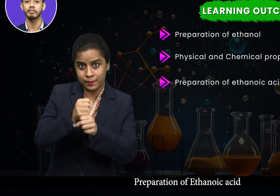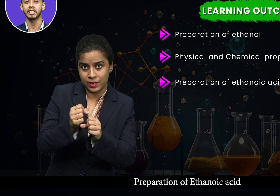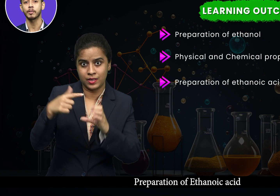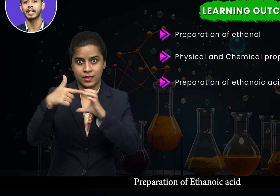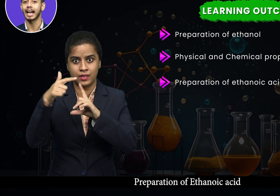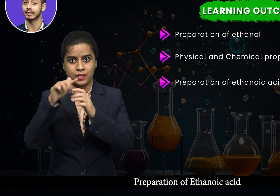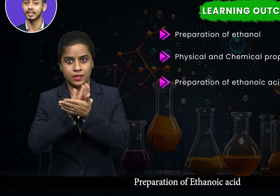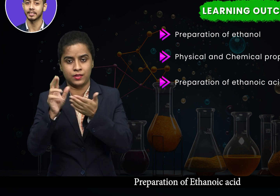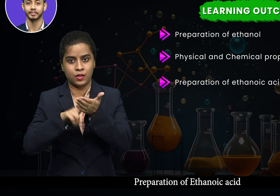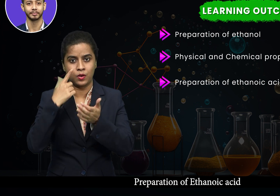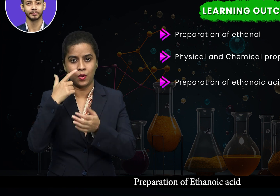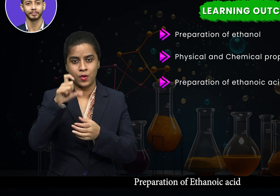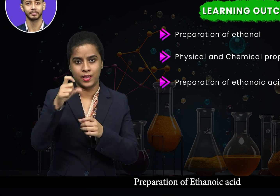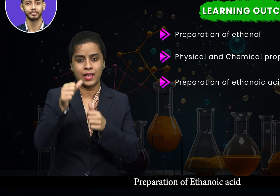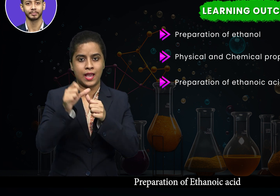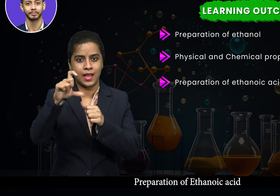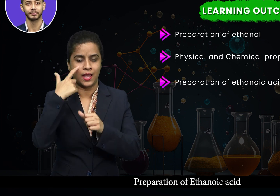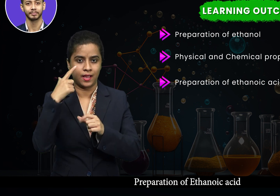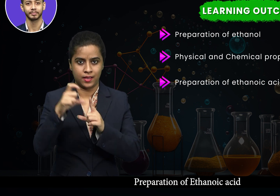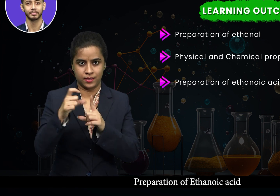preparation of ethanoic acid,